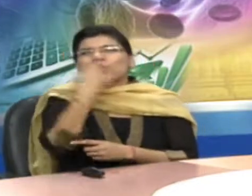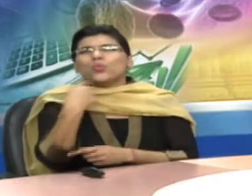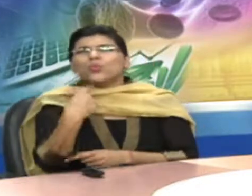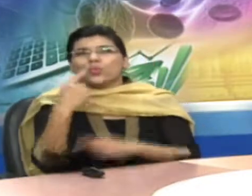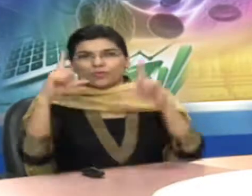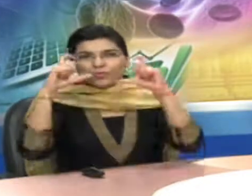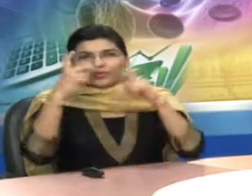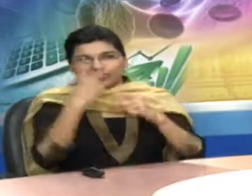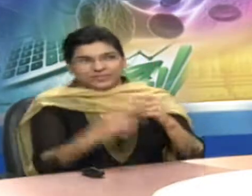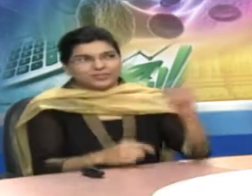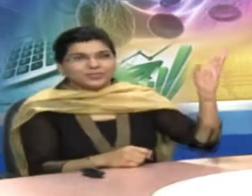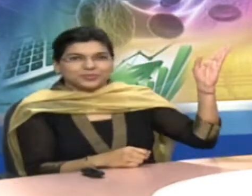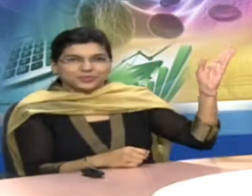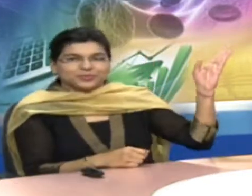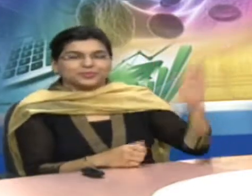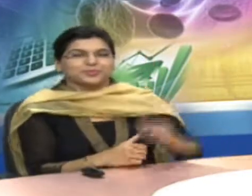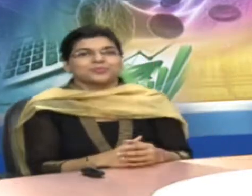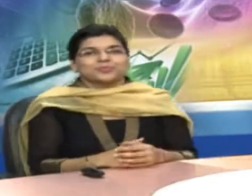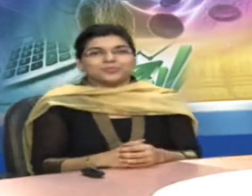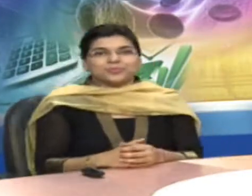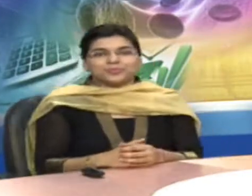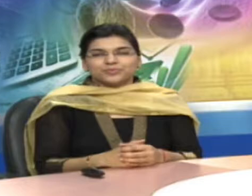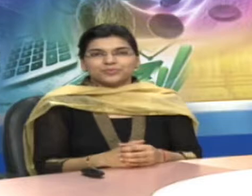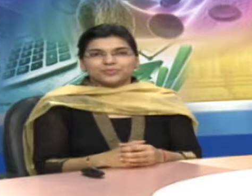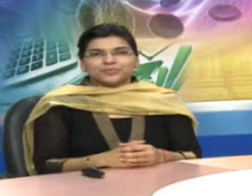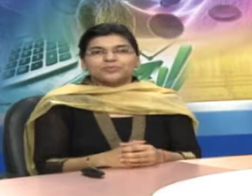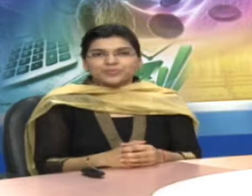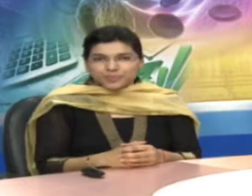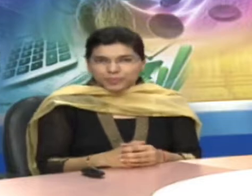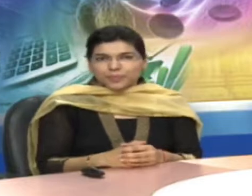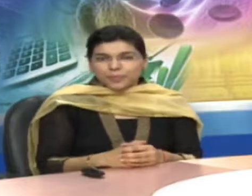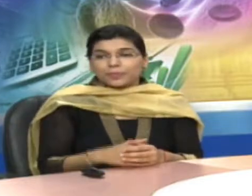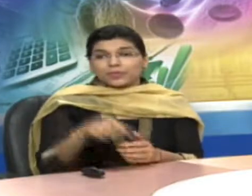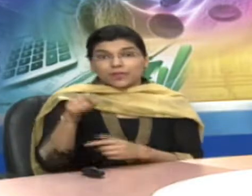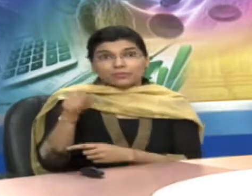The old man's name and image you can see on the screen.